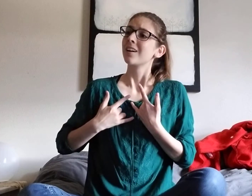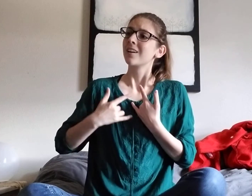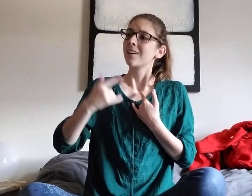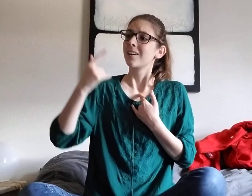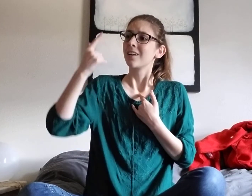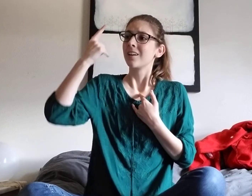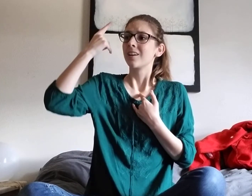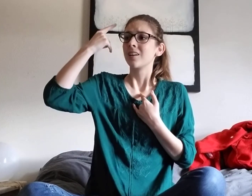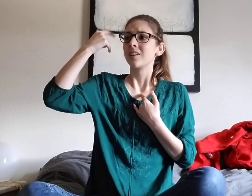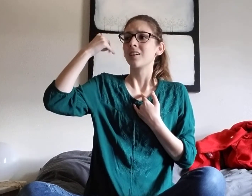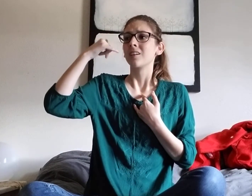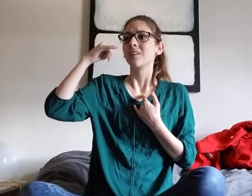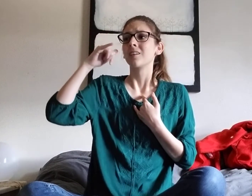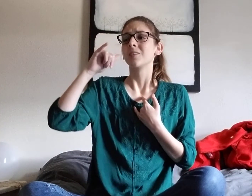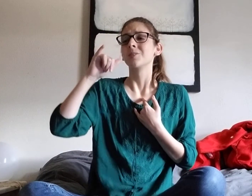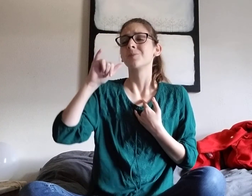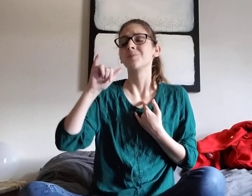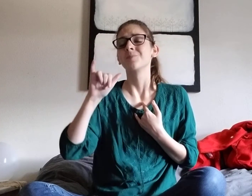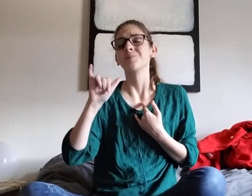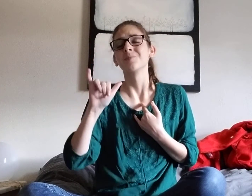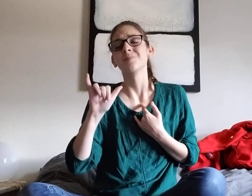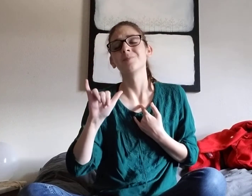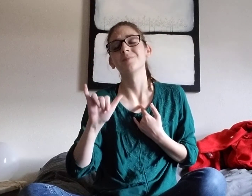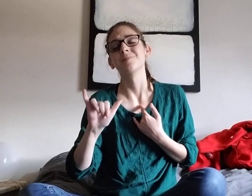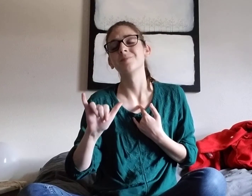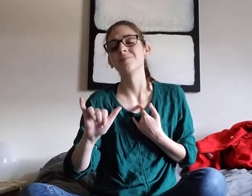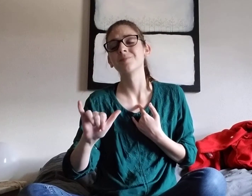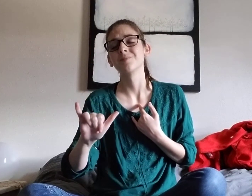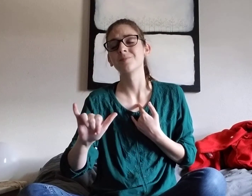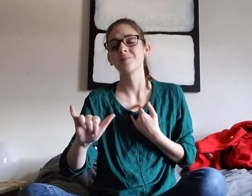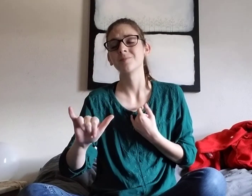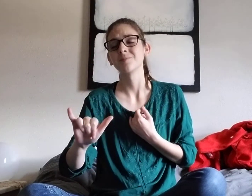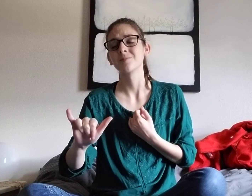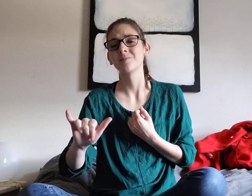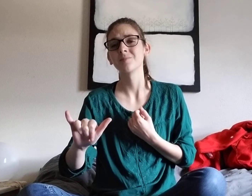always love you.